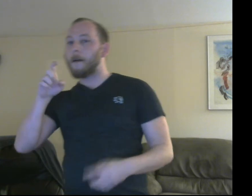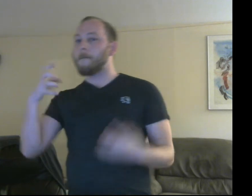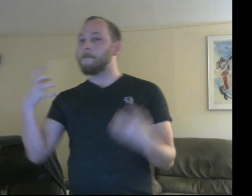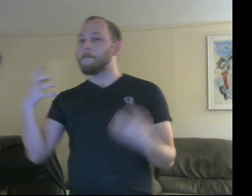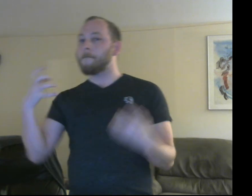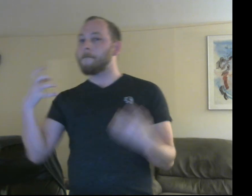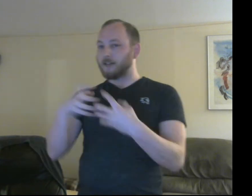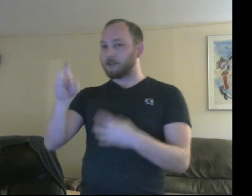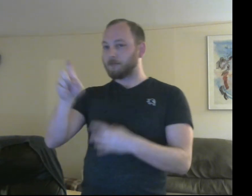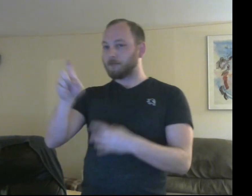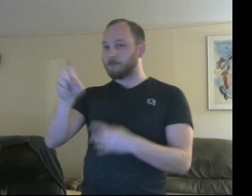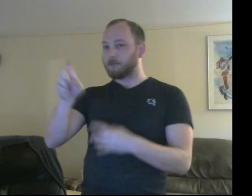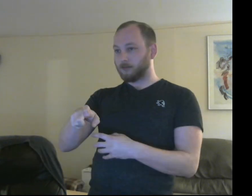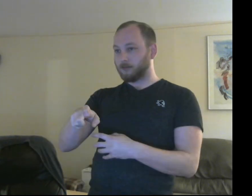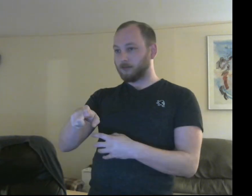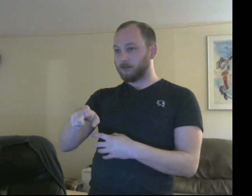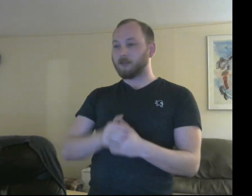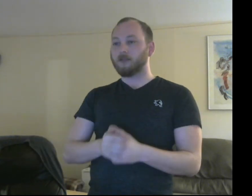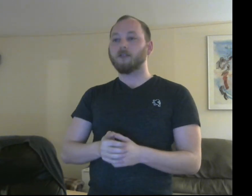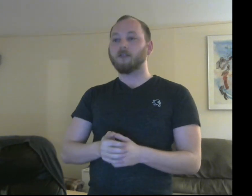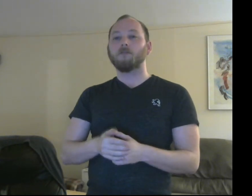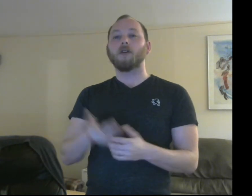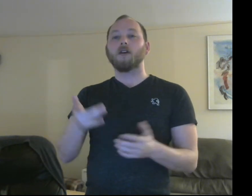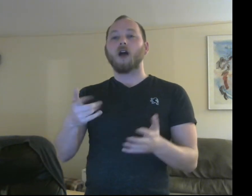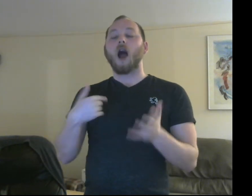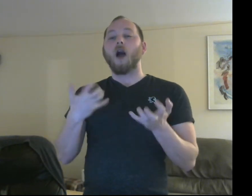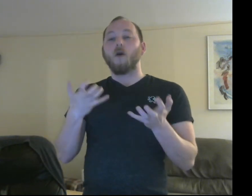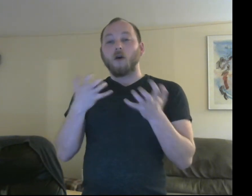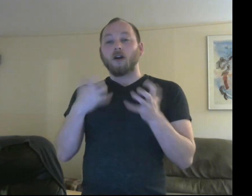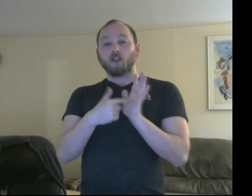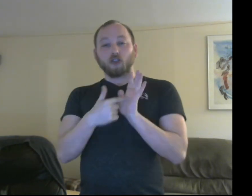transforms from ugly to polished.